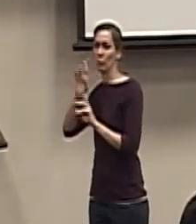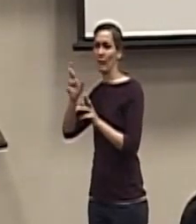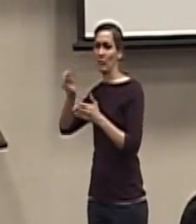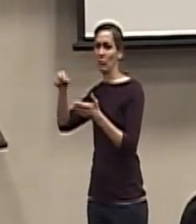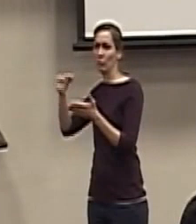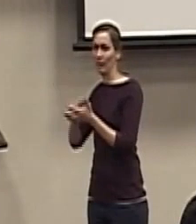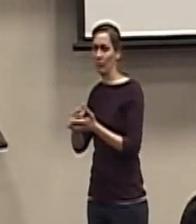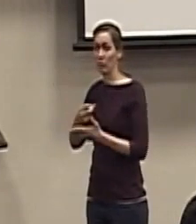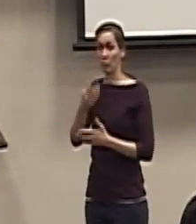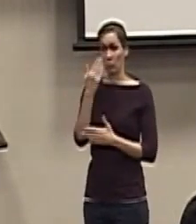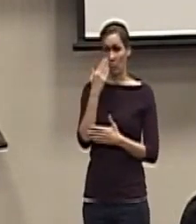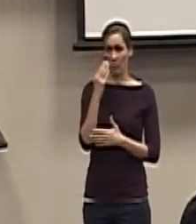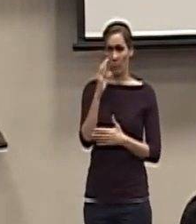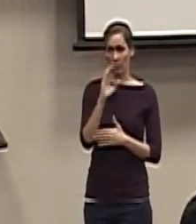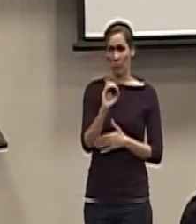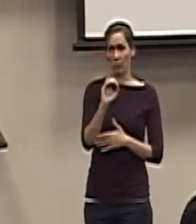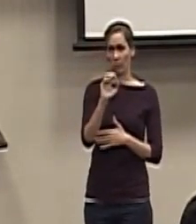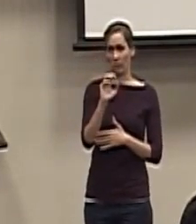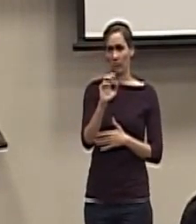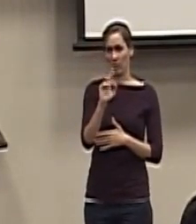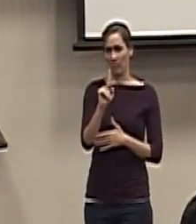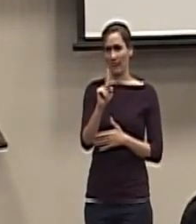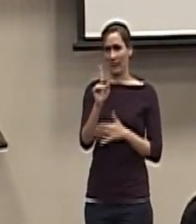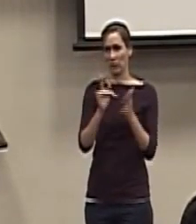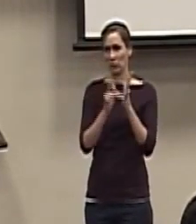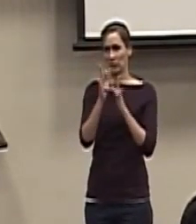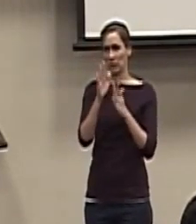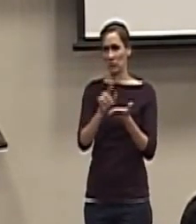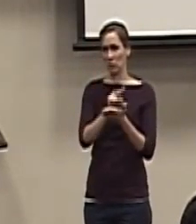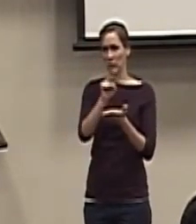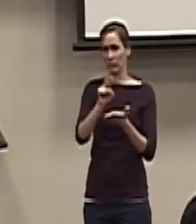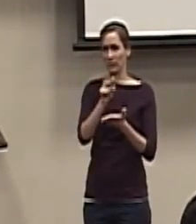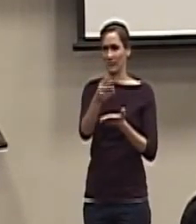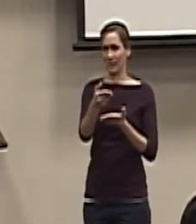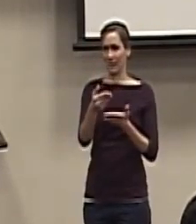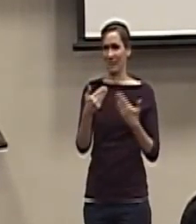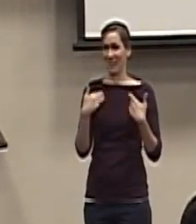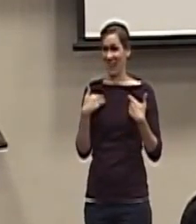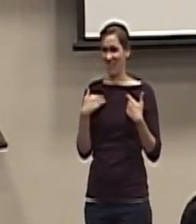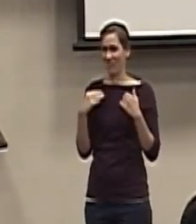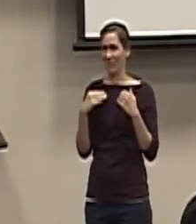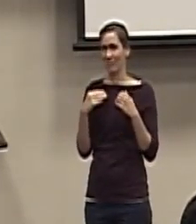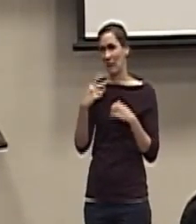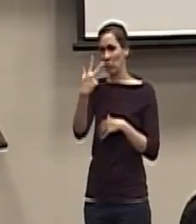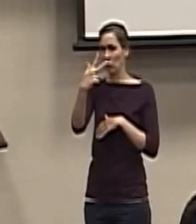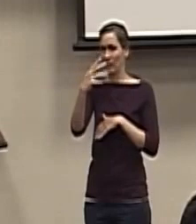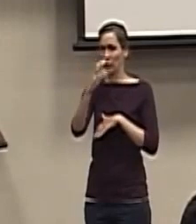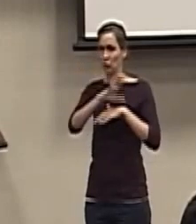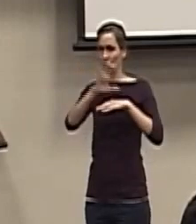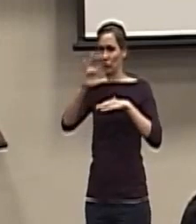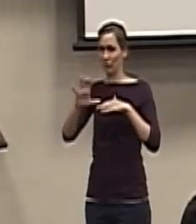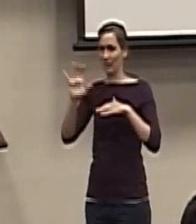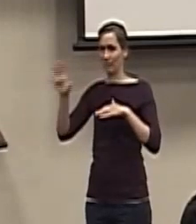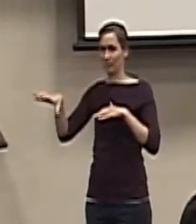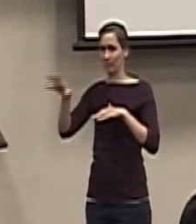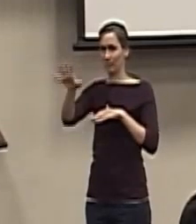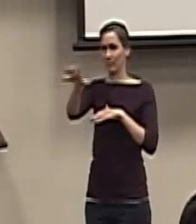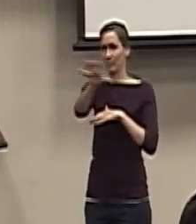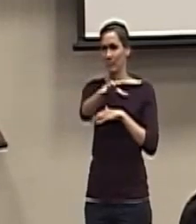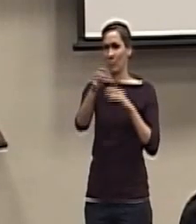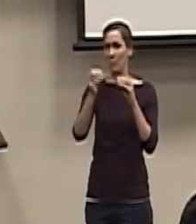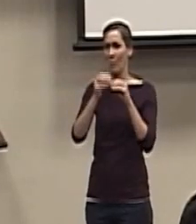Christian University. At the time, 3 churches of Christ with well over 1,000 members each. Not exactly a mission